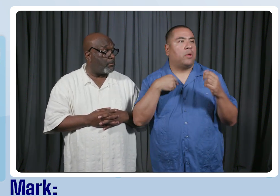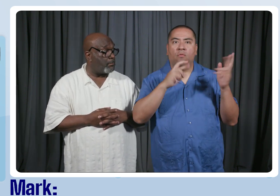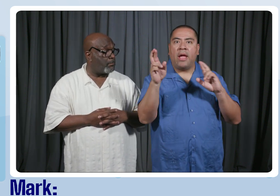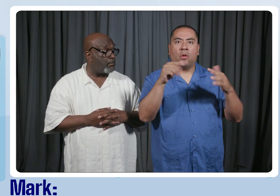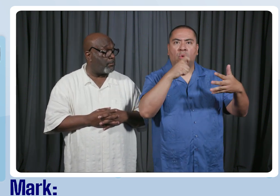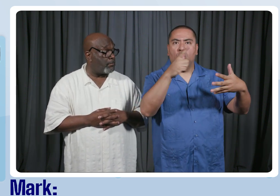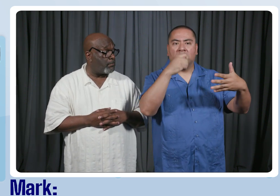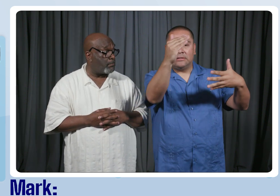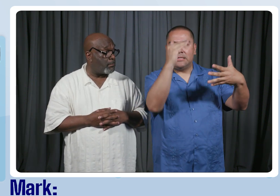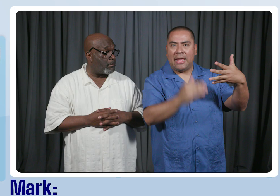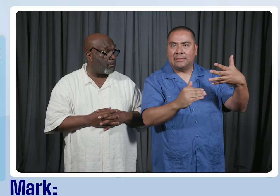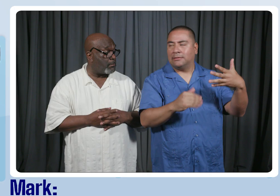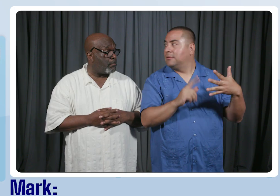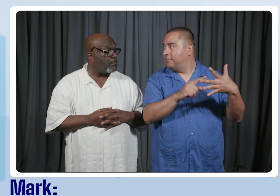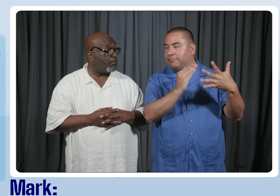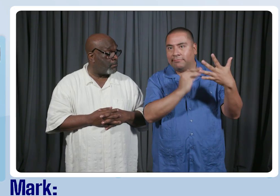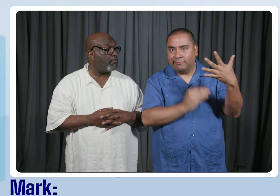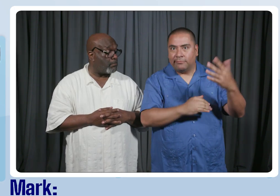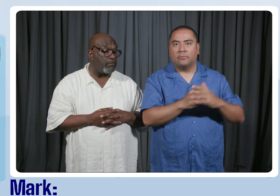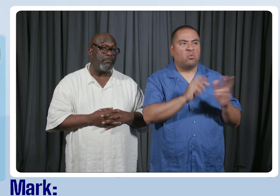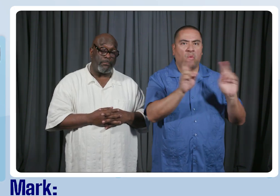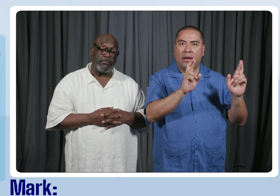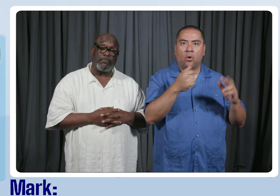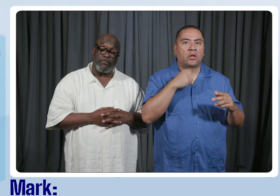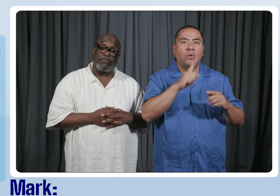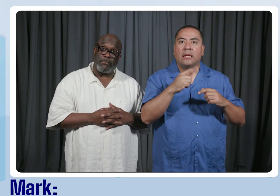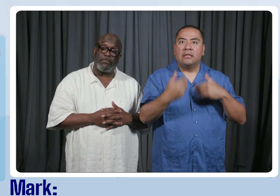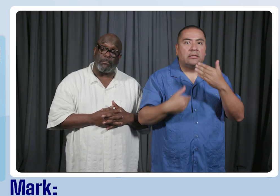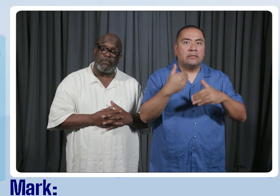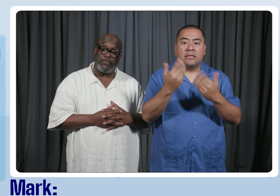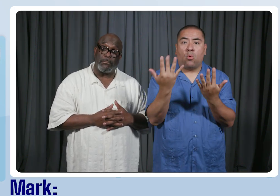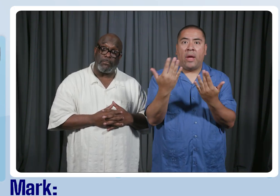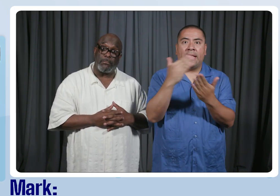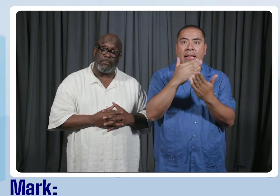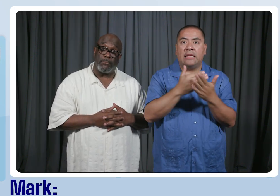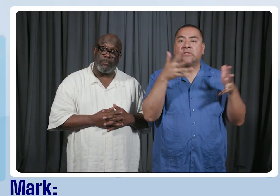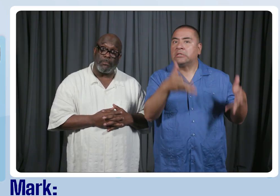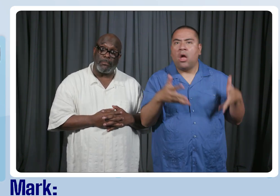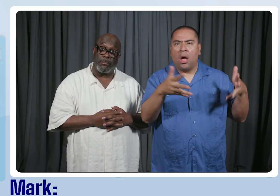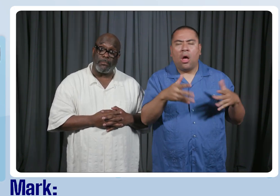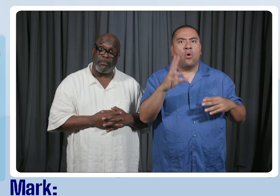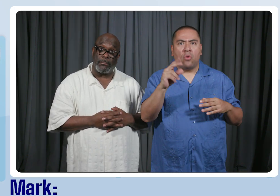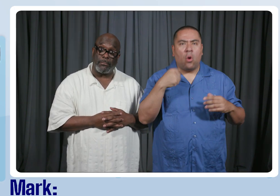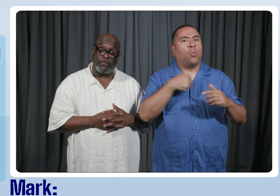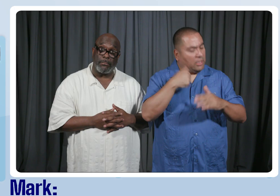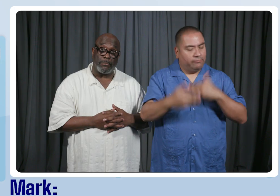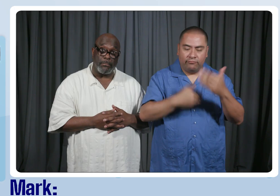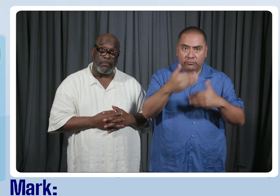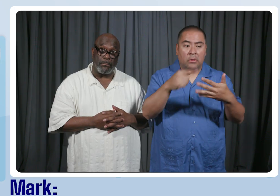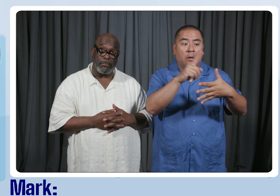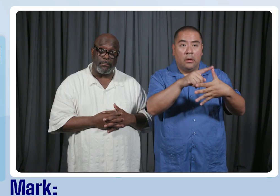whoever we already have on our books. So it's really a rolling wait list. As people come in, we take people off of it, and we provide